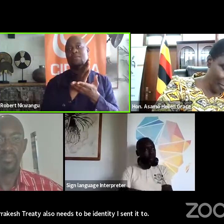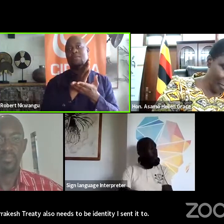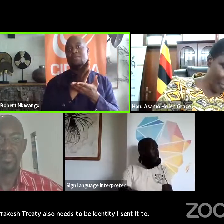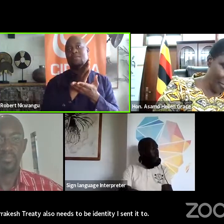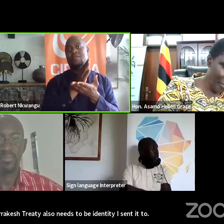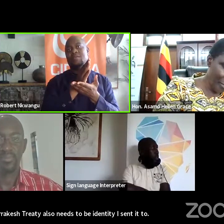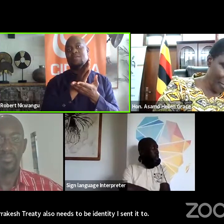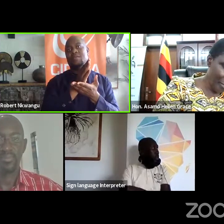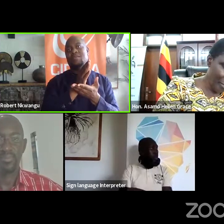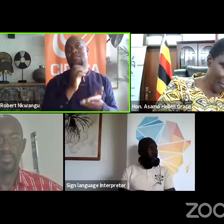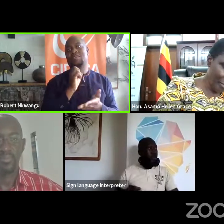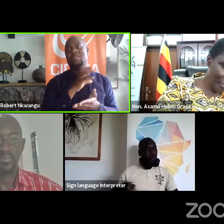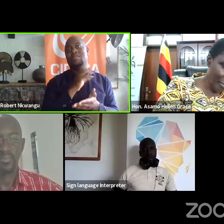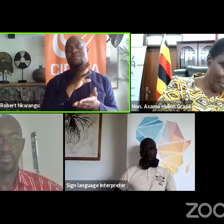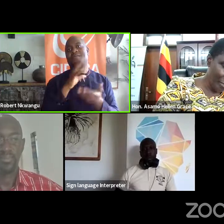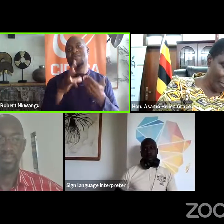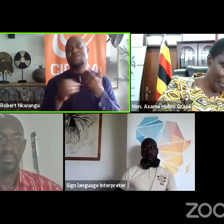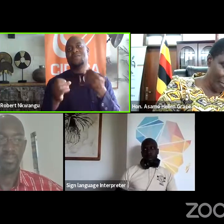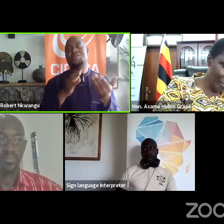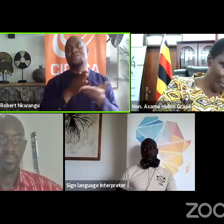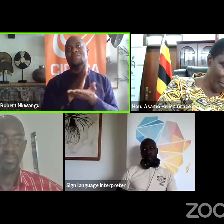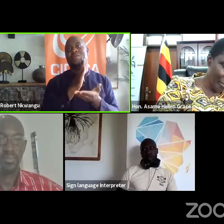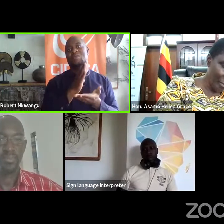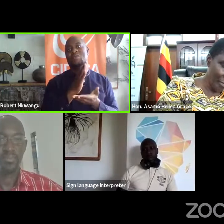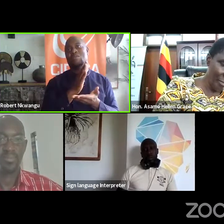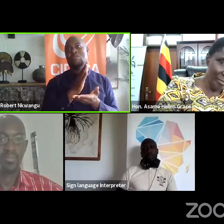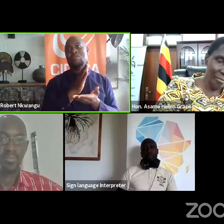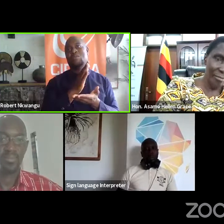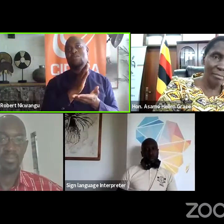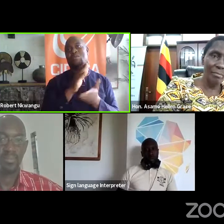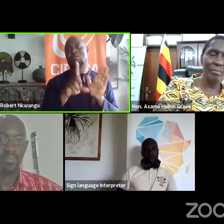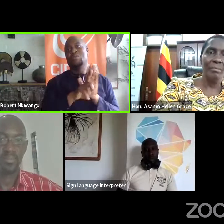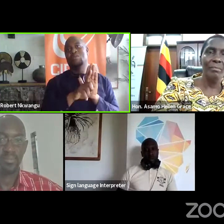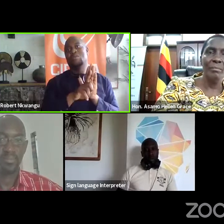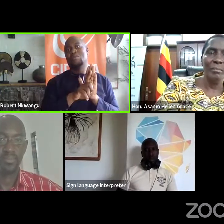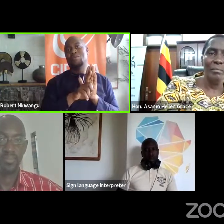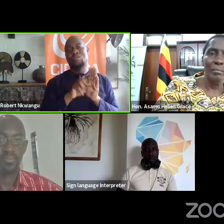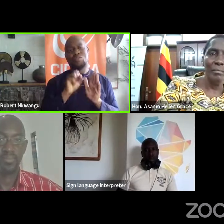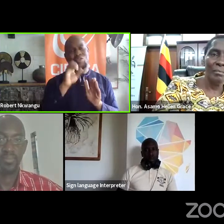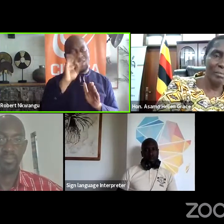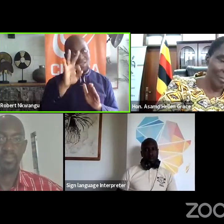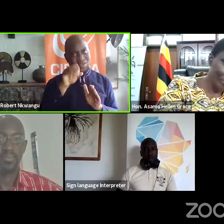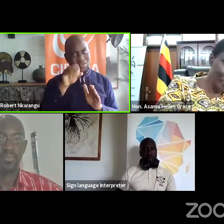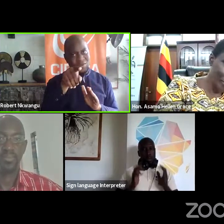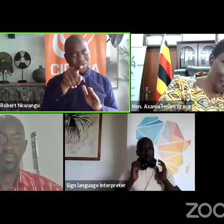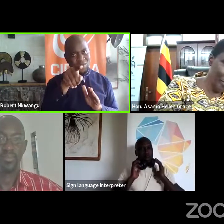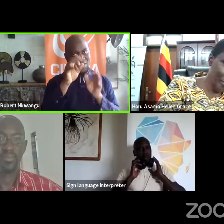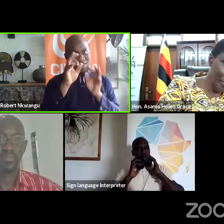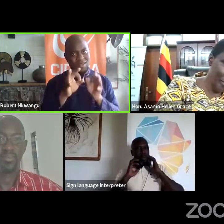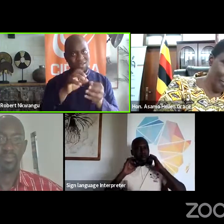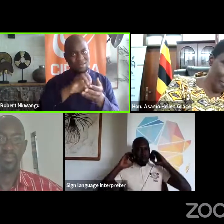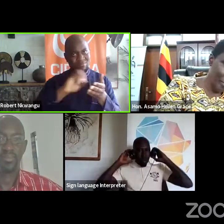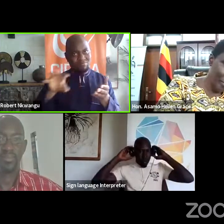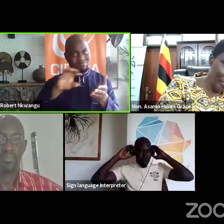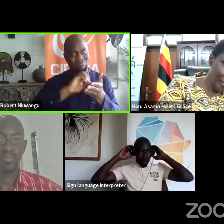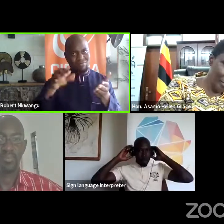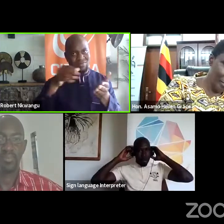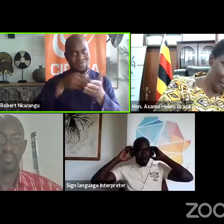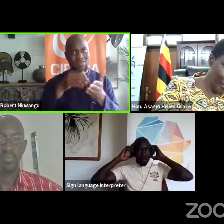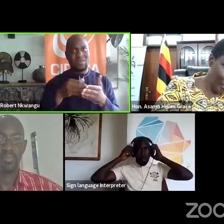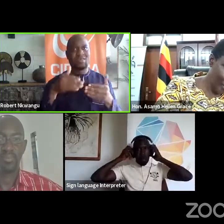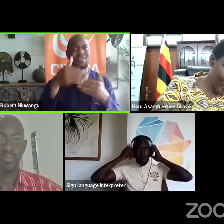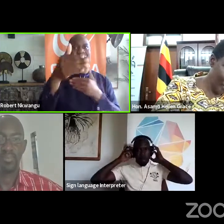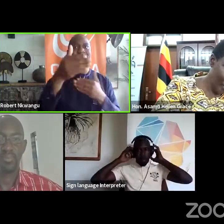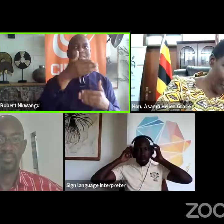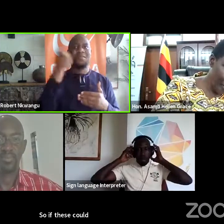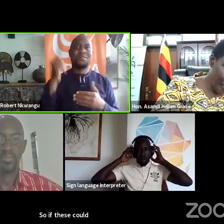is accessible to our people, but we are afraid of the copyright law. So if